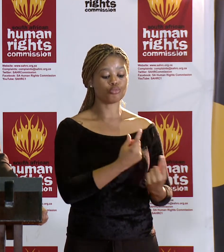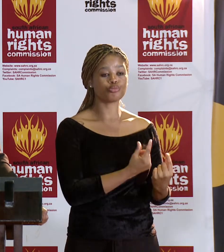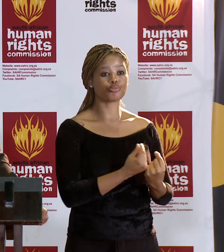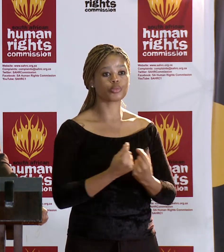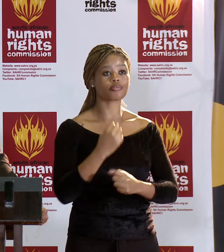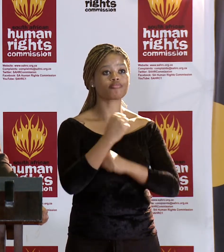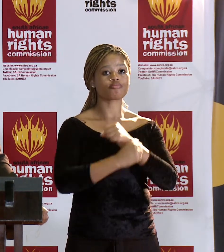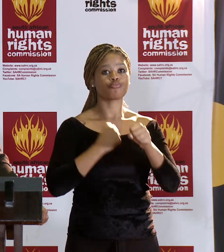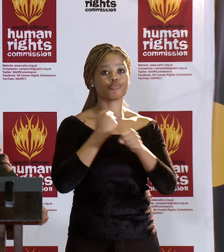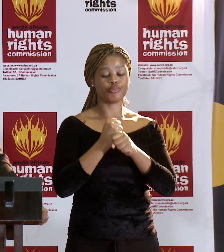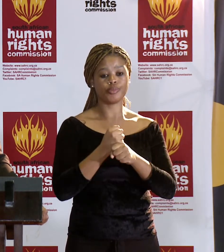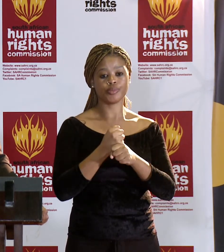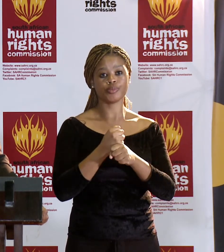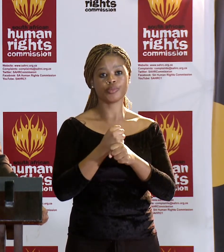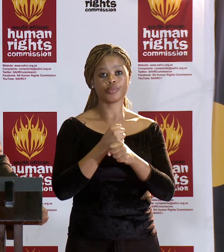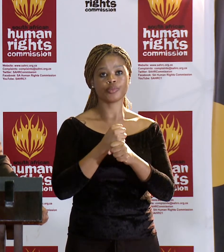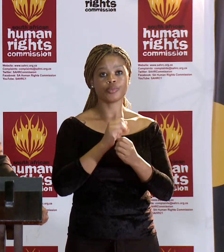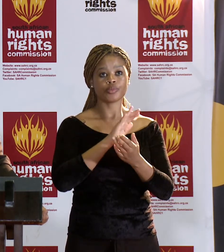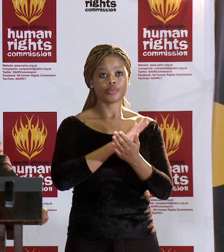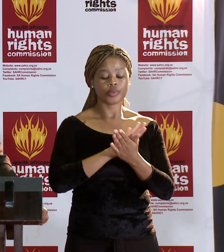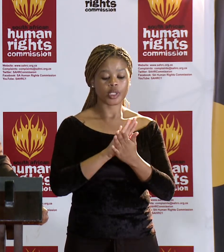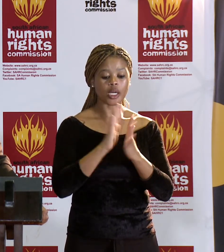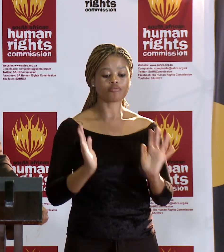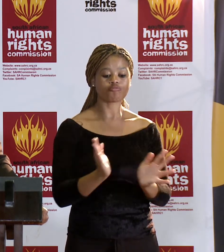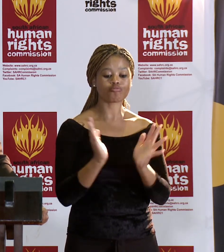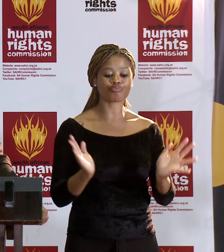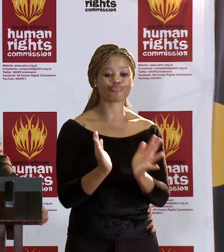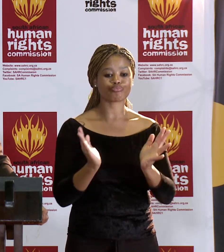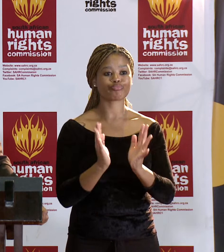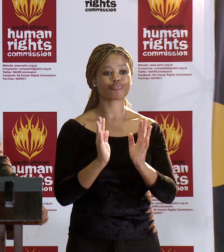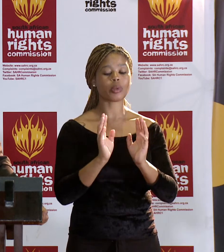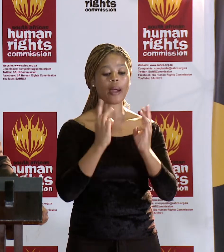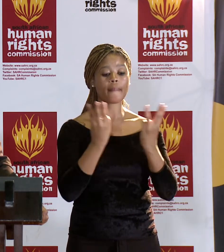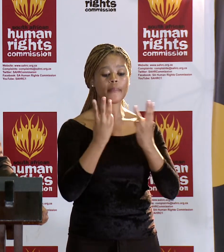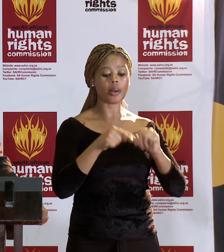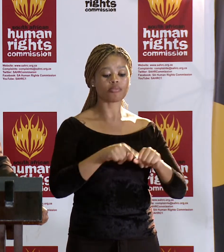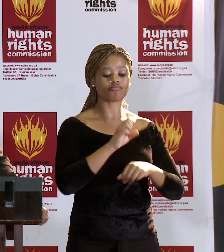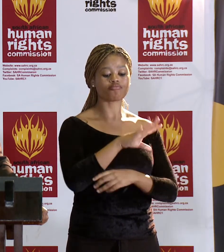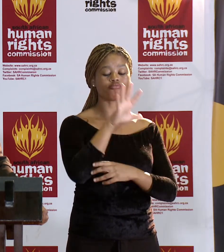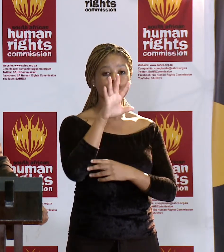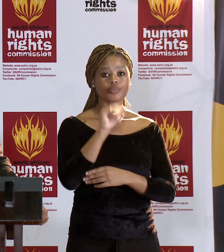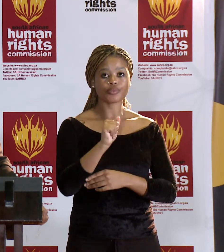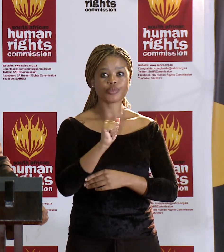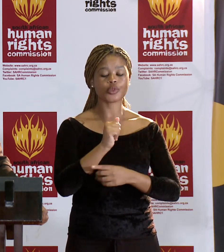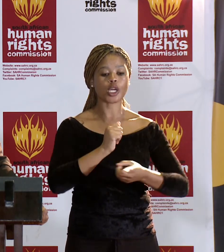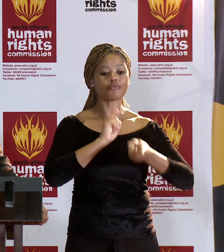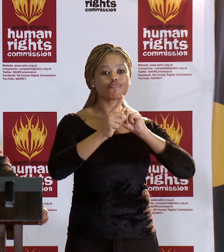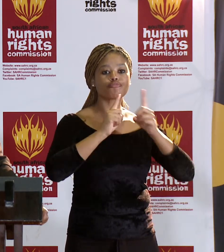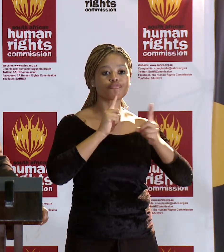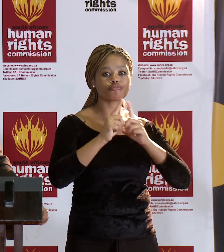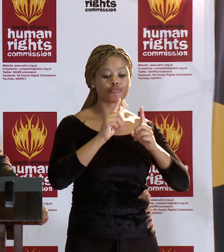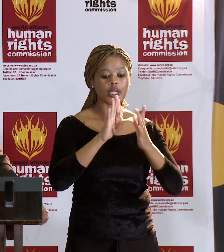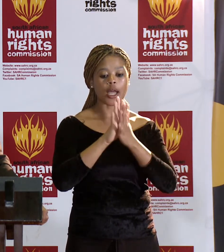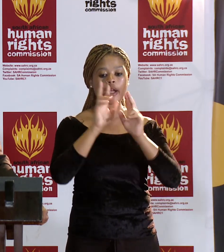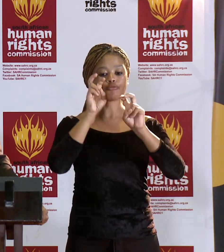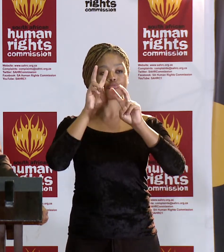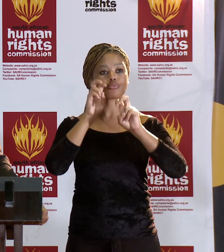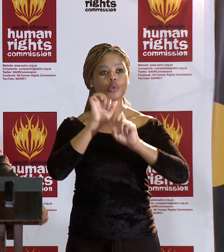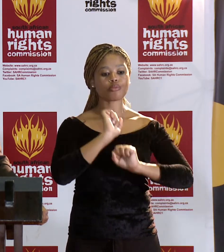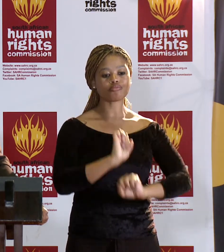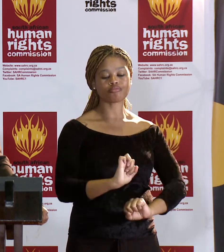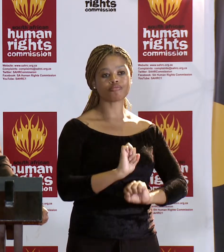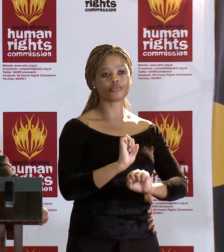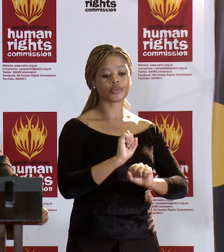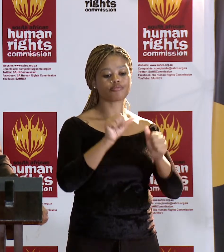Year of Shine and intends to encourage the people of South Africa to dialogue on a range of topics of